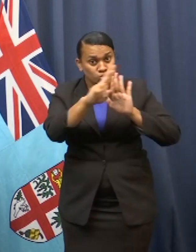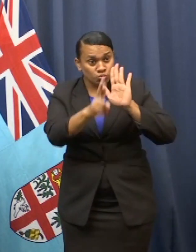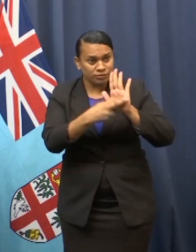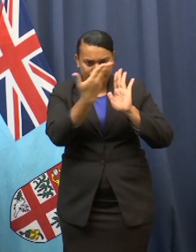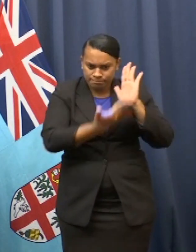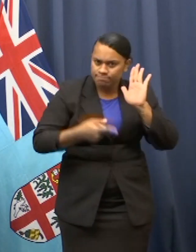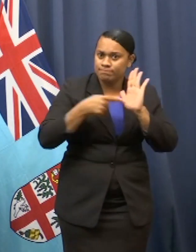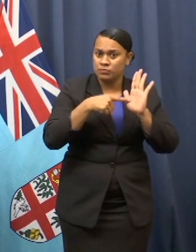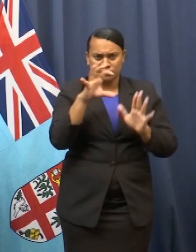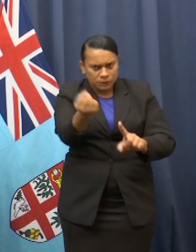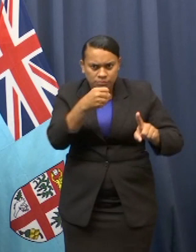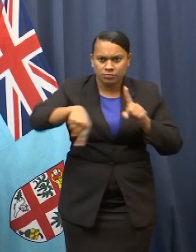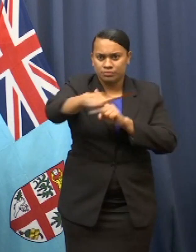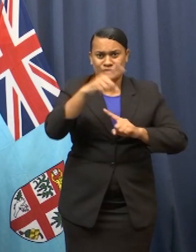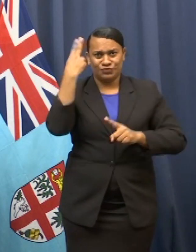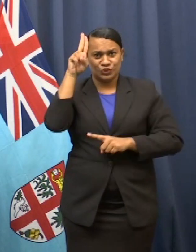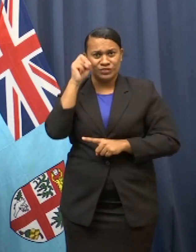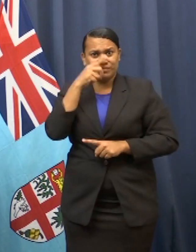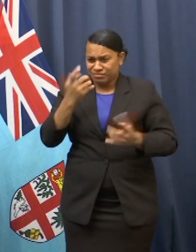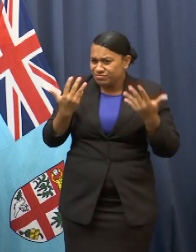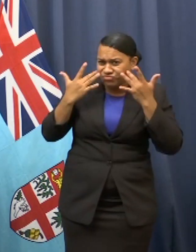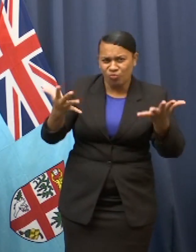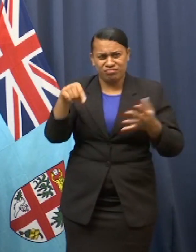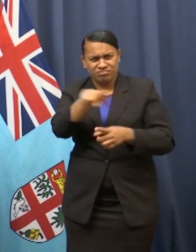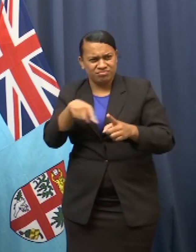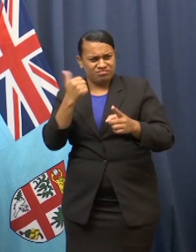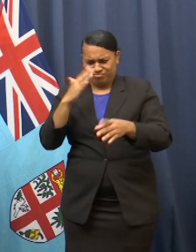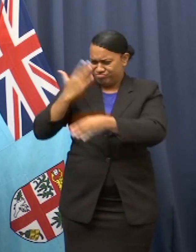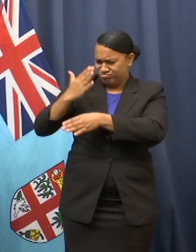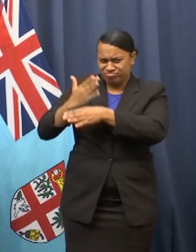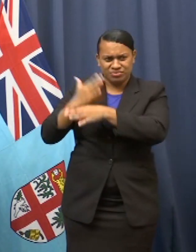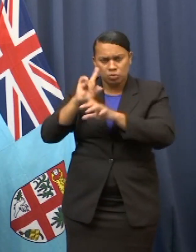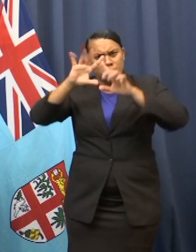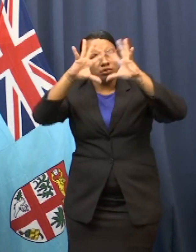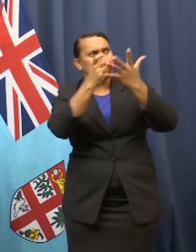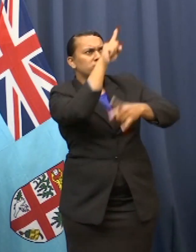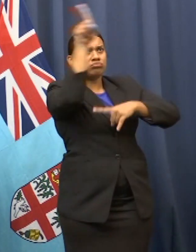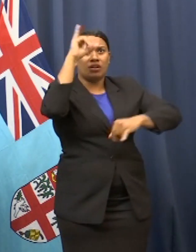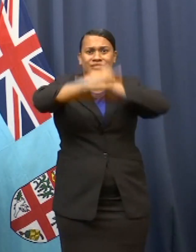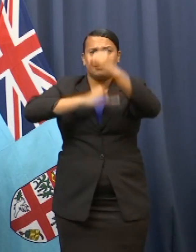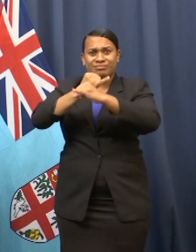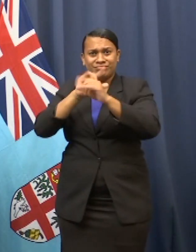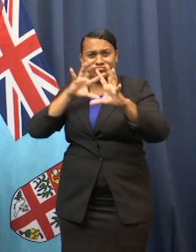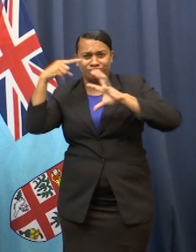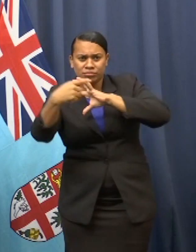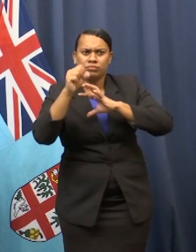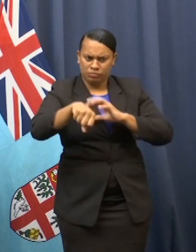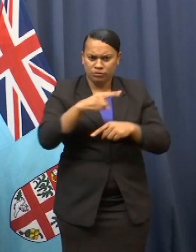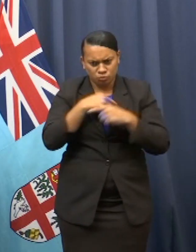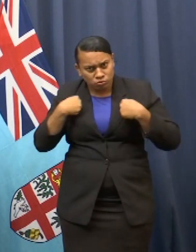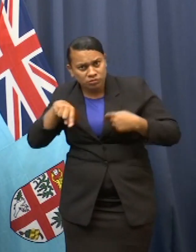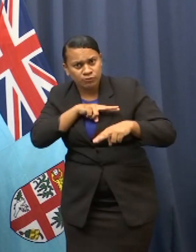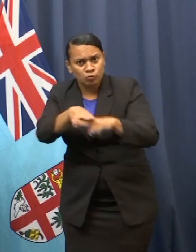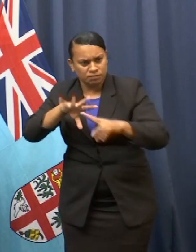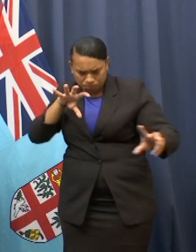necessary, they have been proven to work around the world, and that is all that matters. Everywhere in Fiji, we